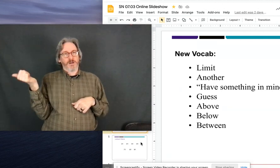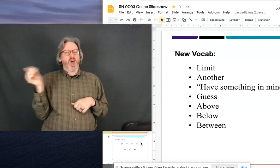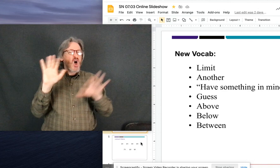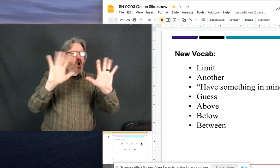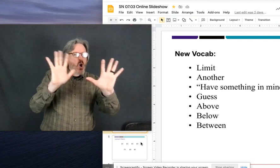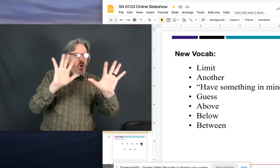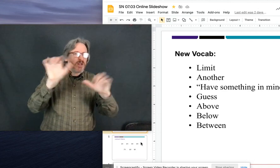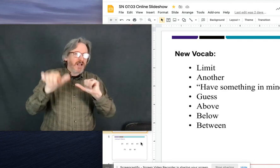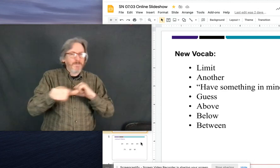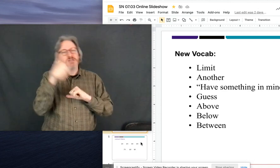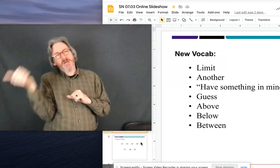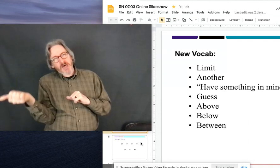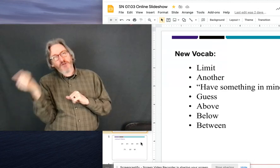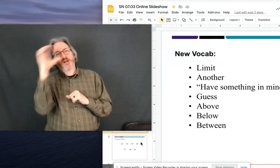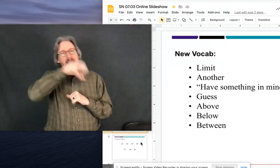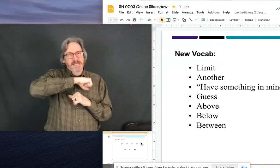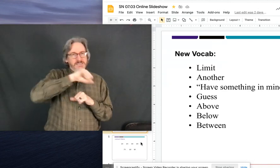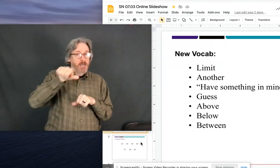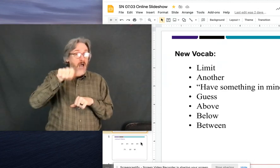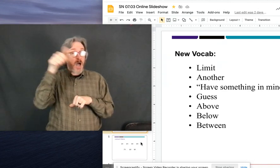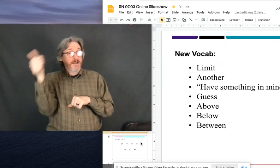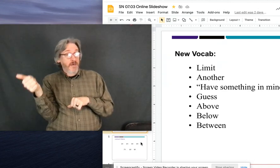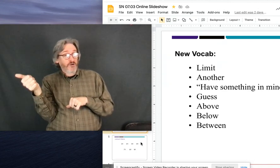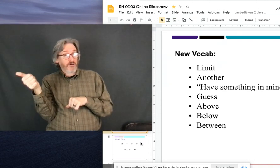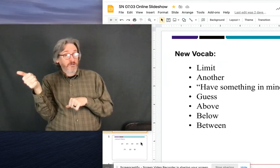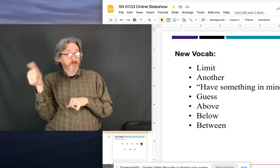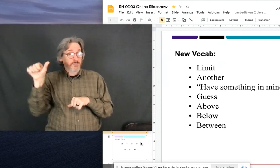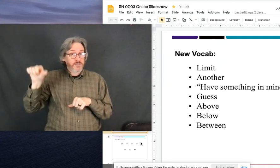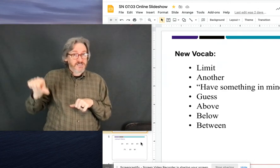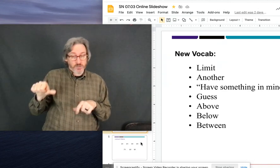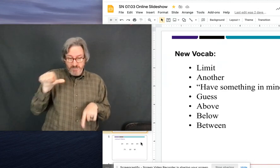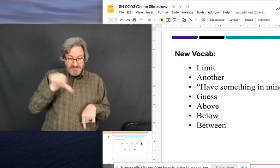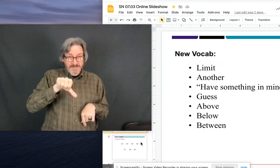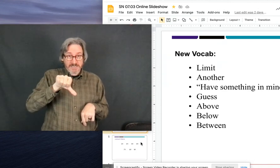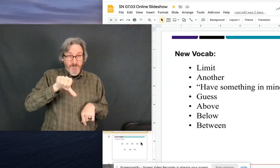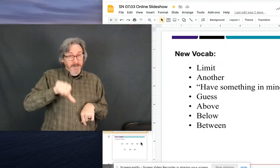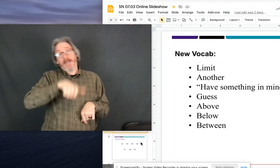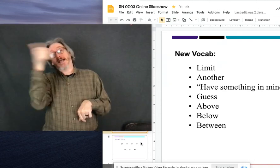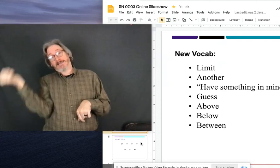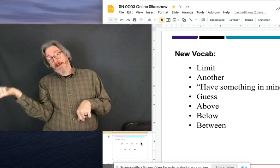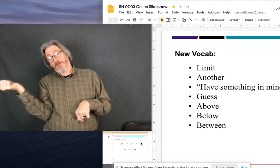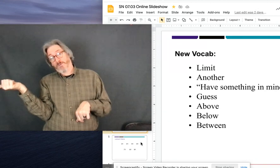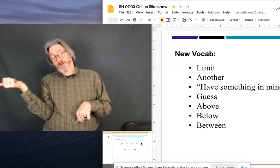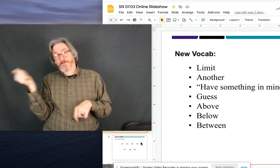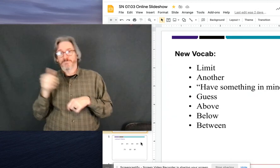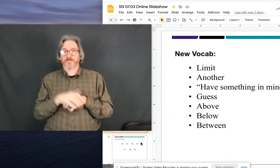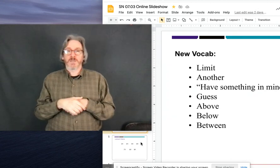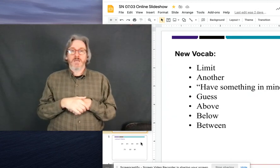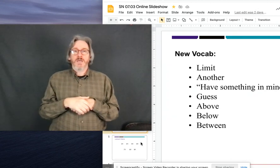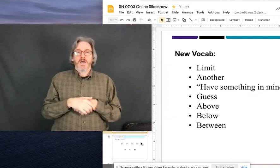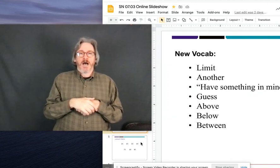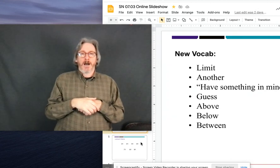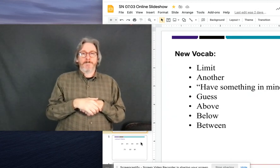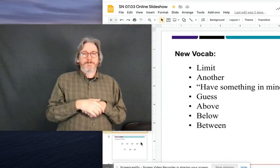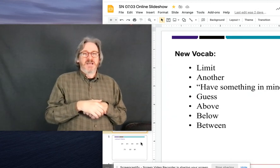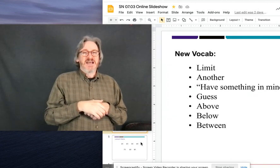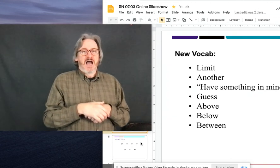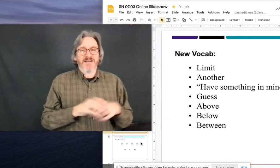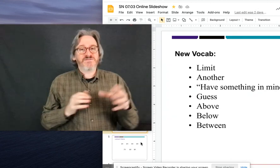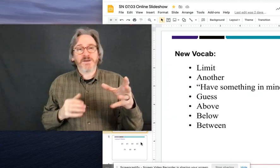one. Oh, let me do another guess. Another. So it's not this one. It's another